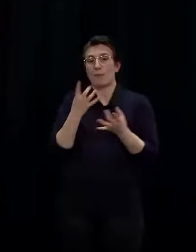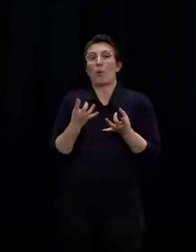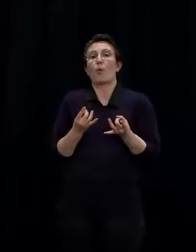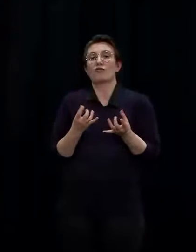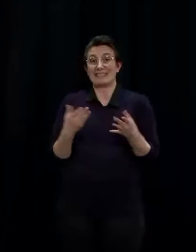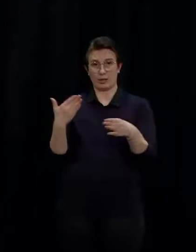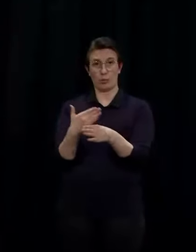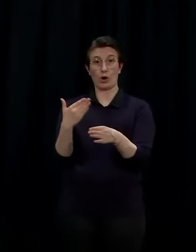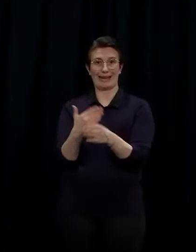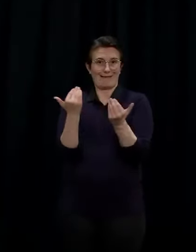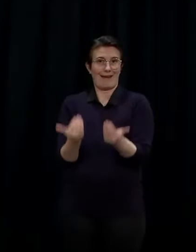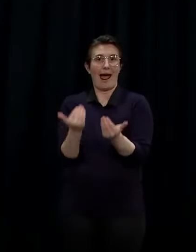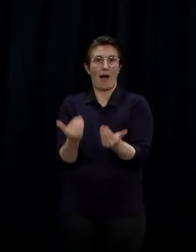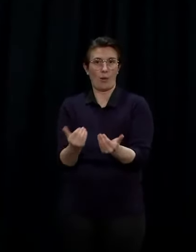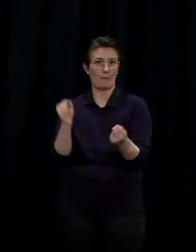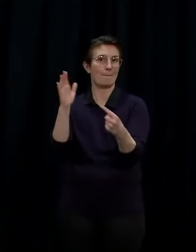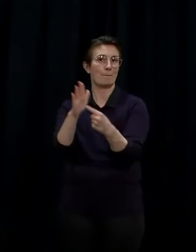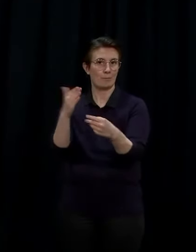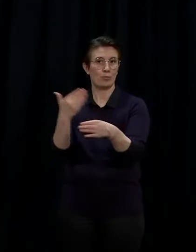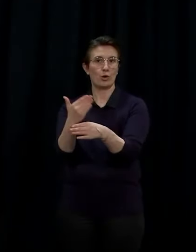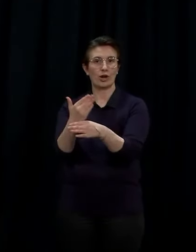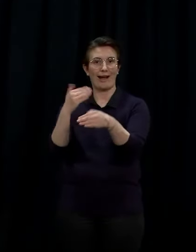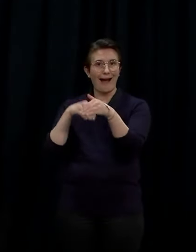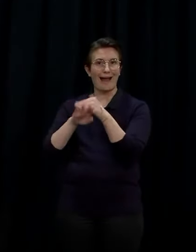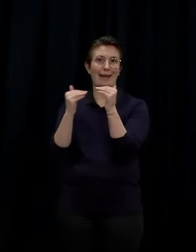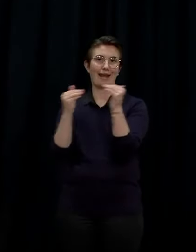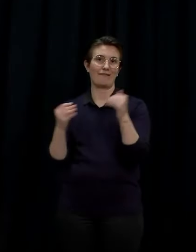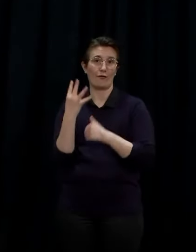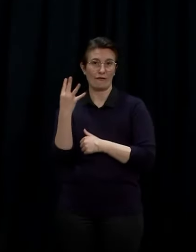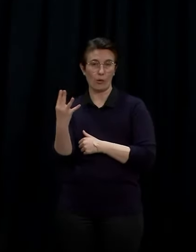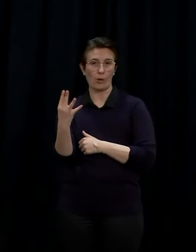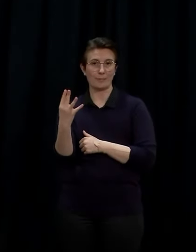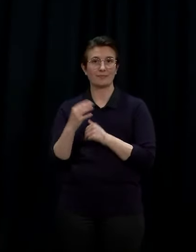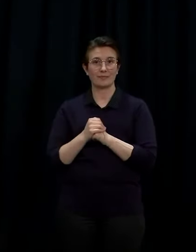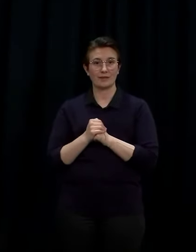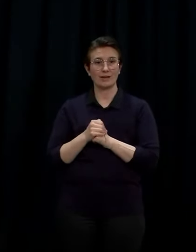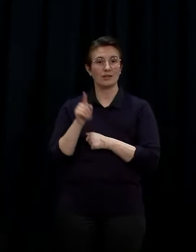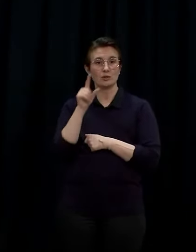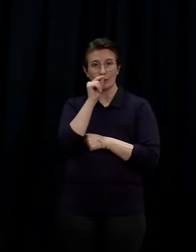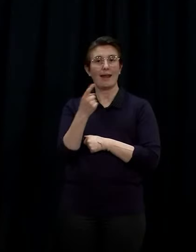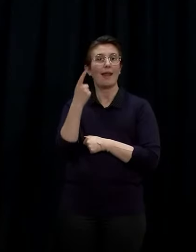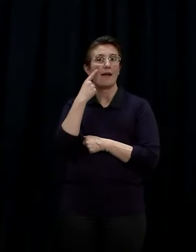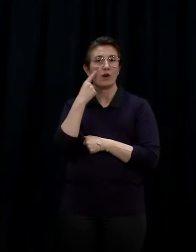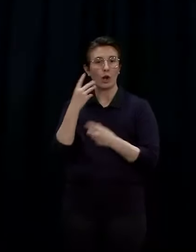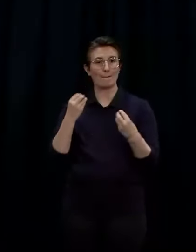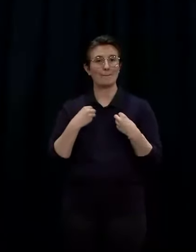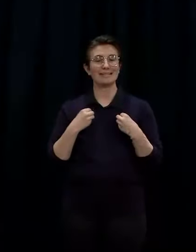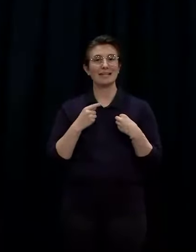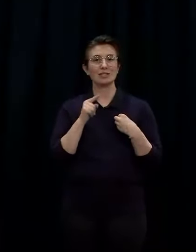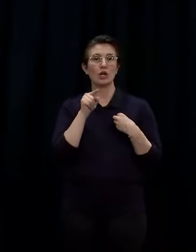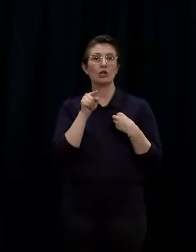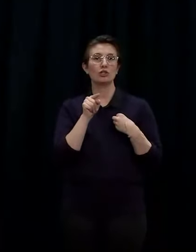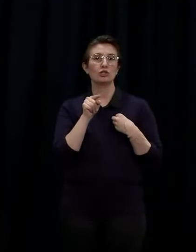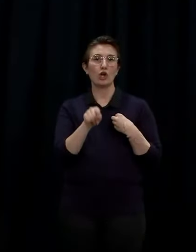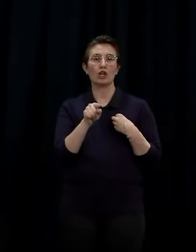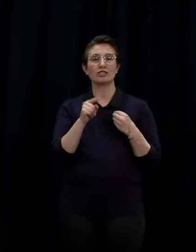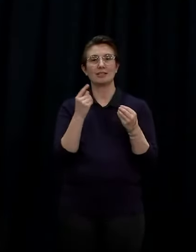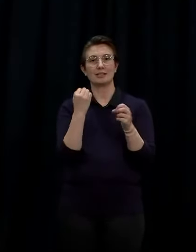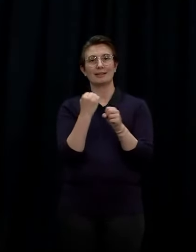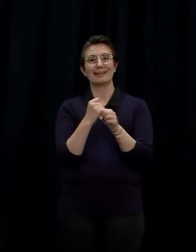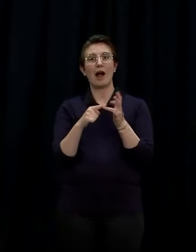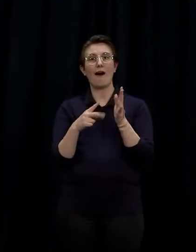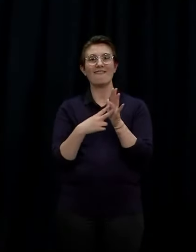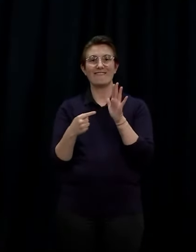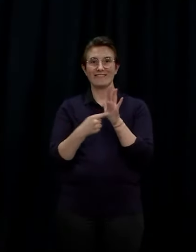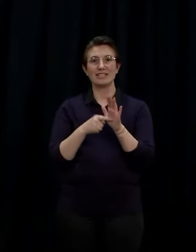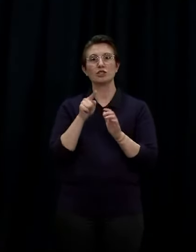from midday Sunday at business.gov.nz for those businesses with level 4 essential workers who will need to cross the